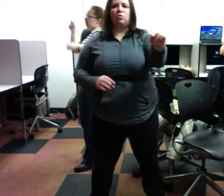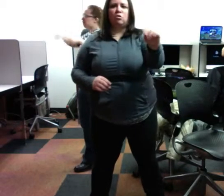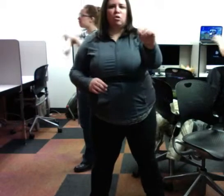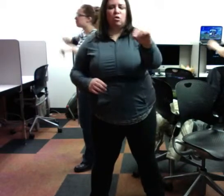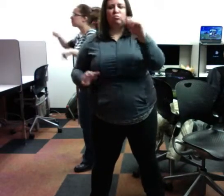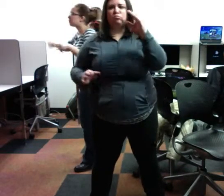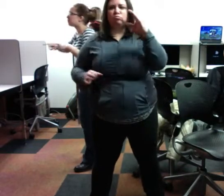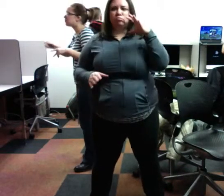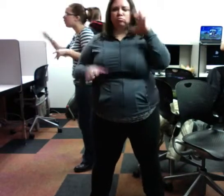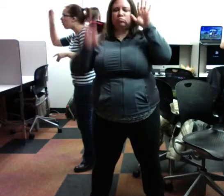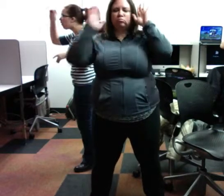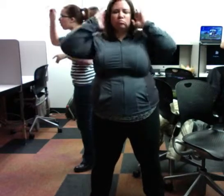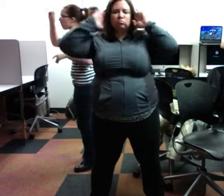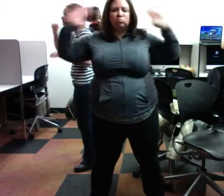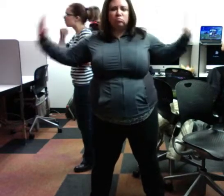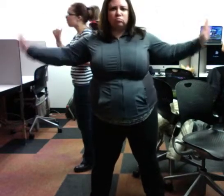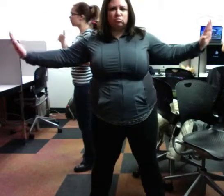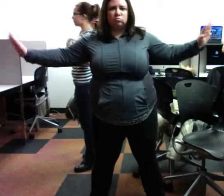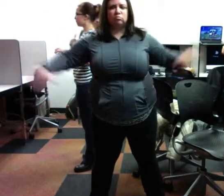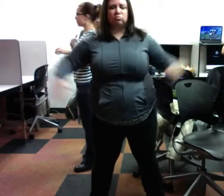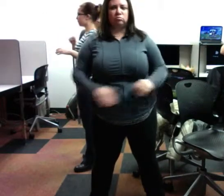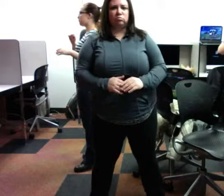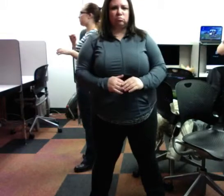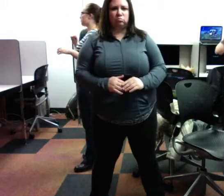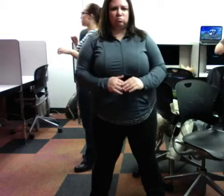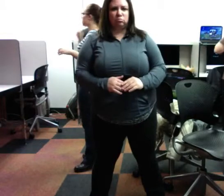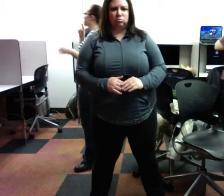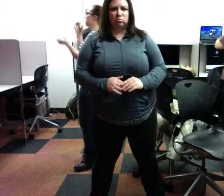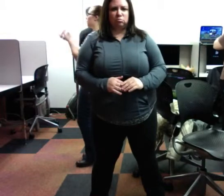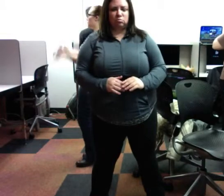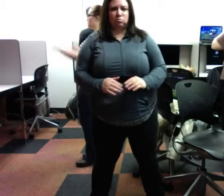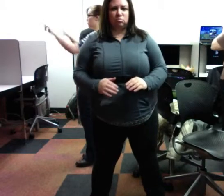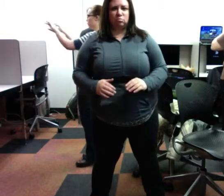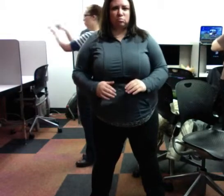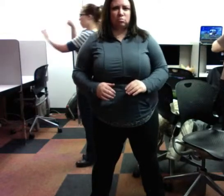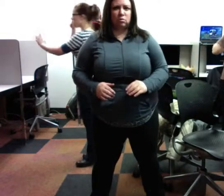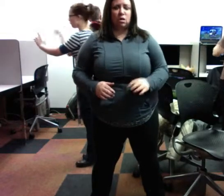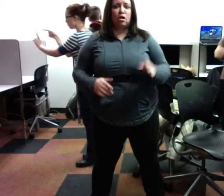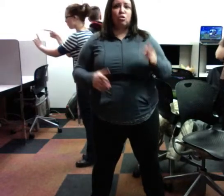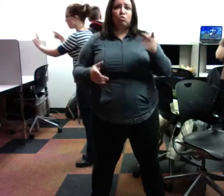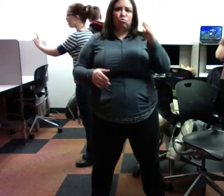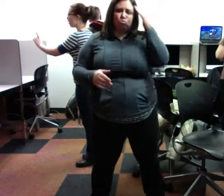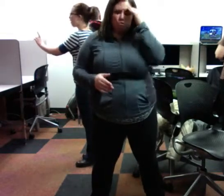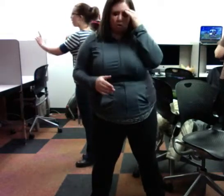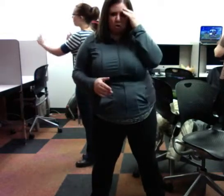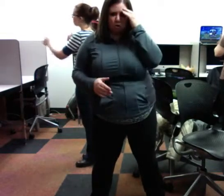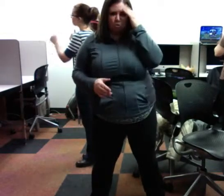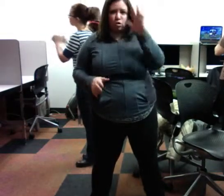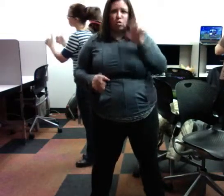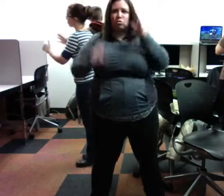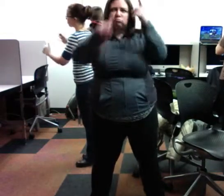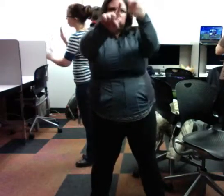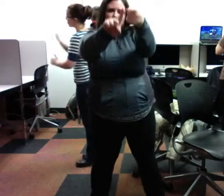heart and intuition. They somehow already know what you truly want to become. Everything else is secondary.